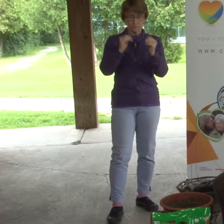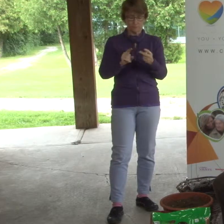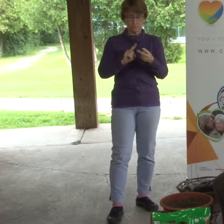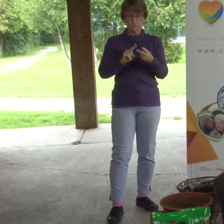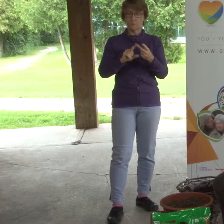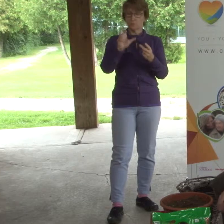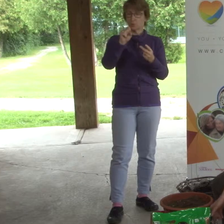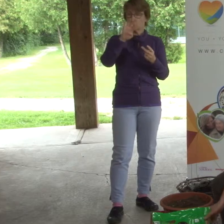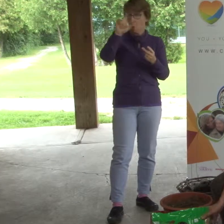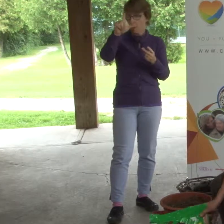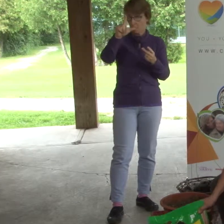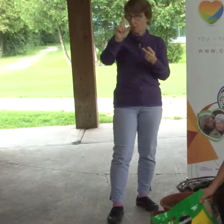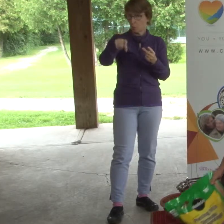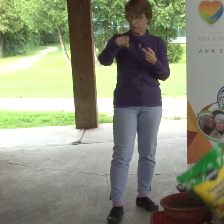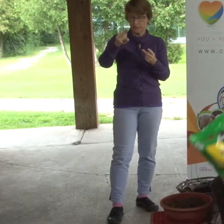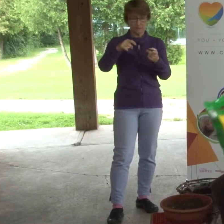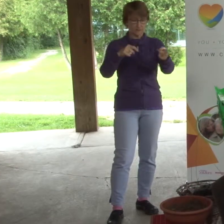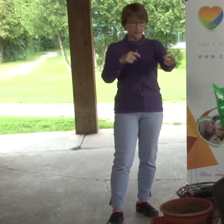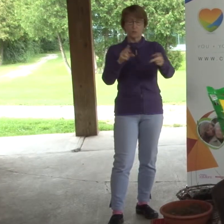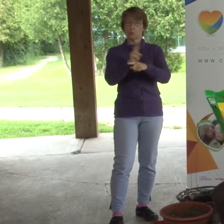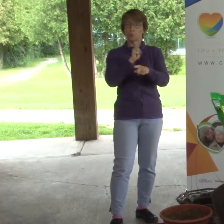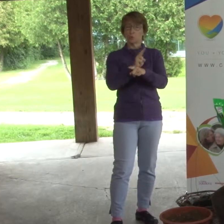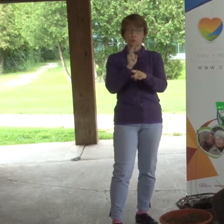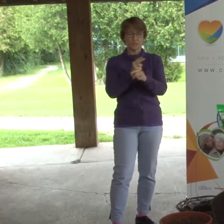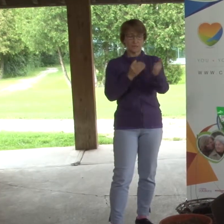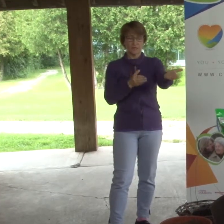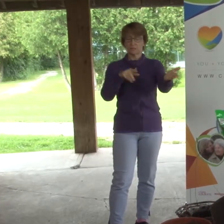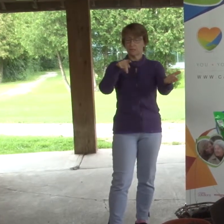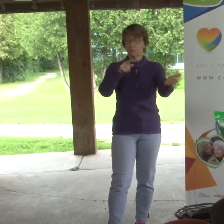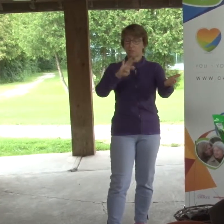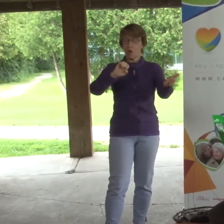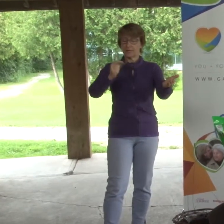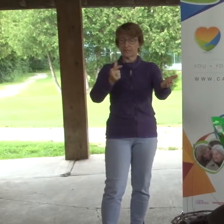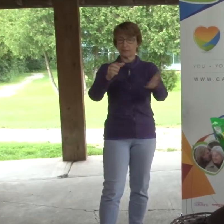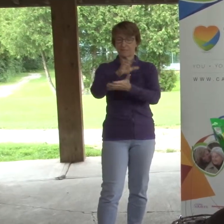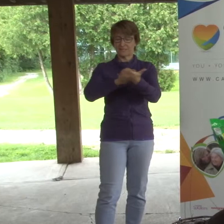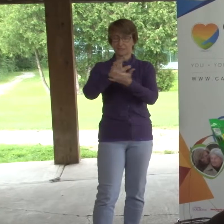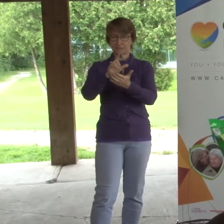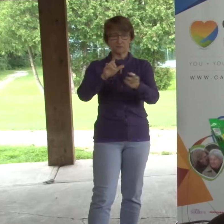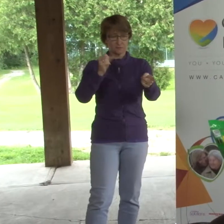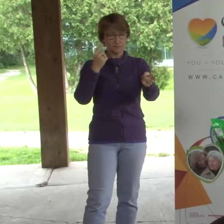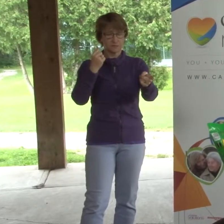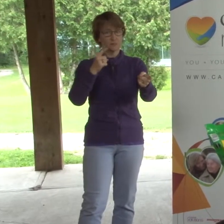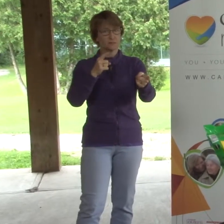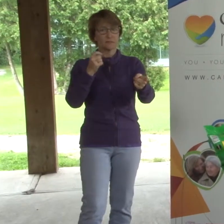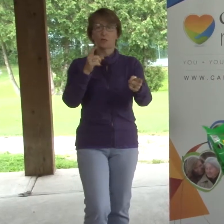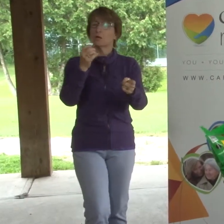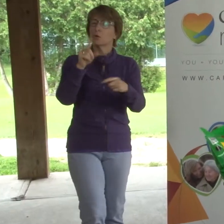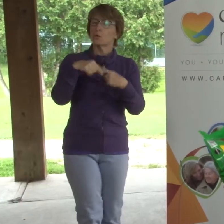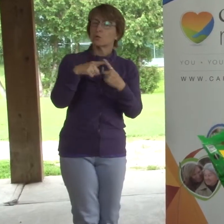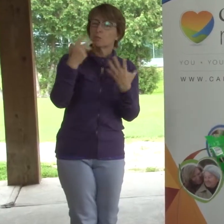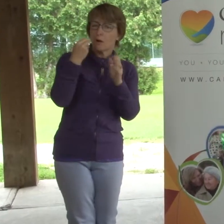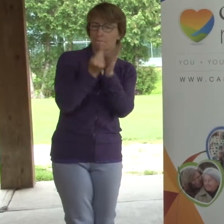pick soil. In this case, we're using a potting mix soil, and it's very important when you buy potting